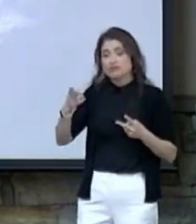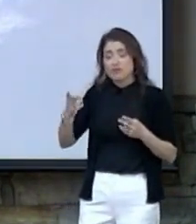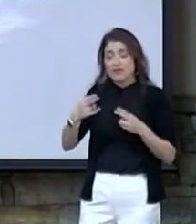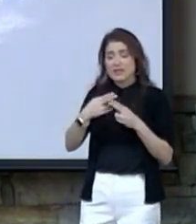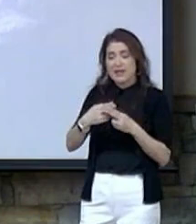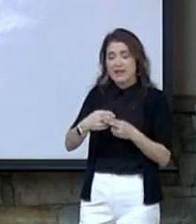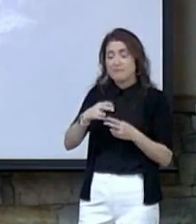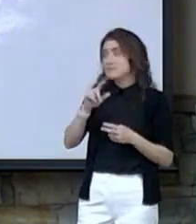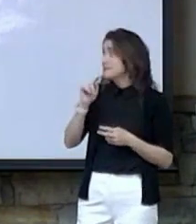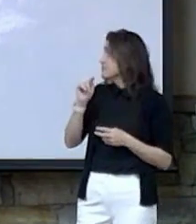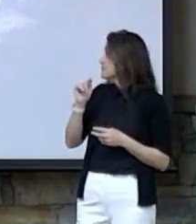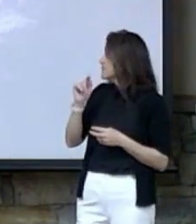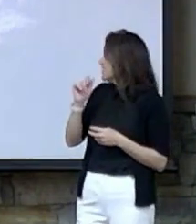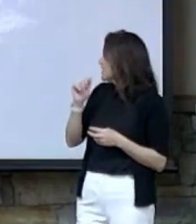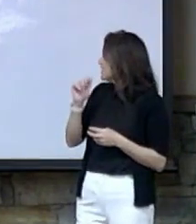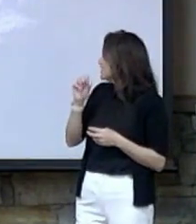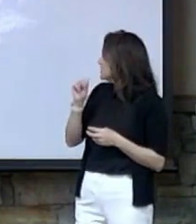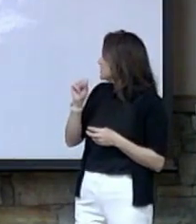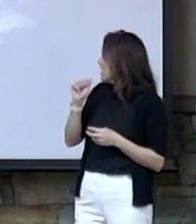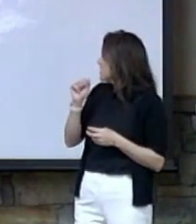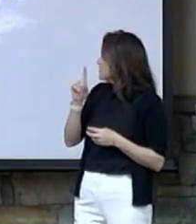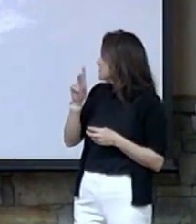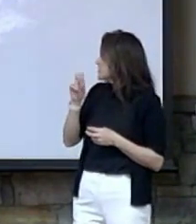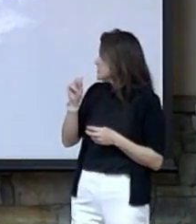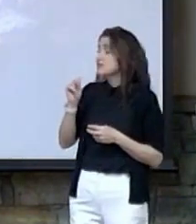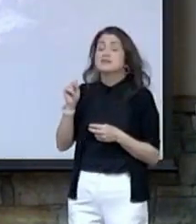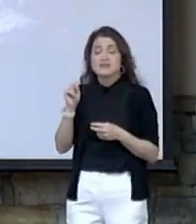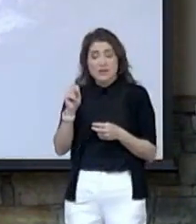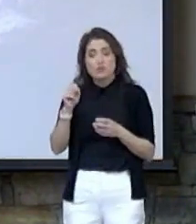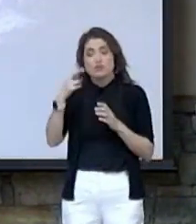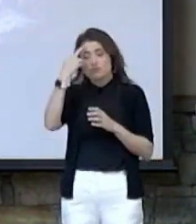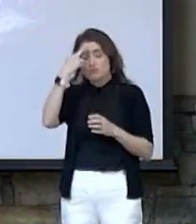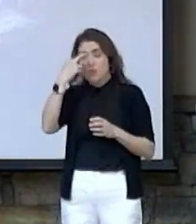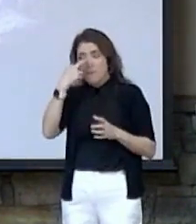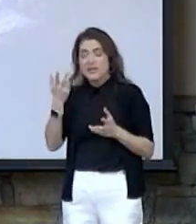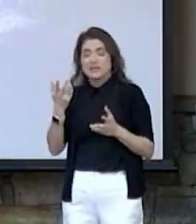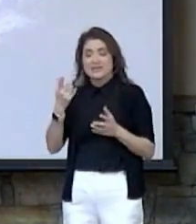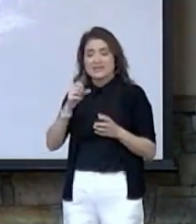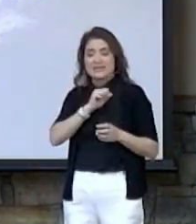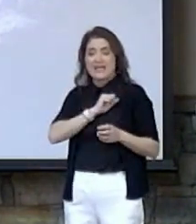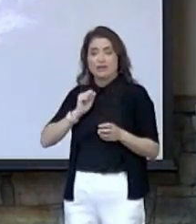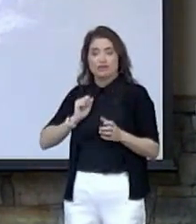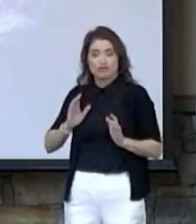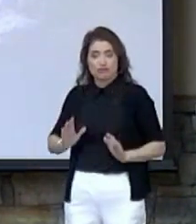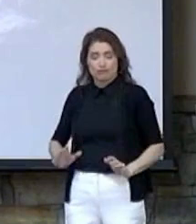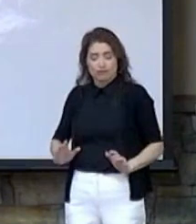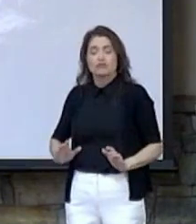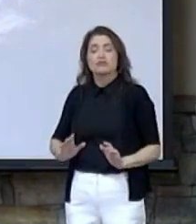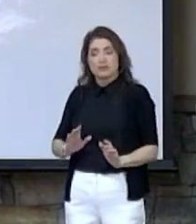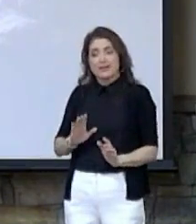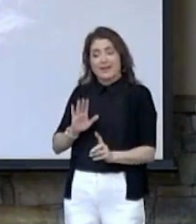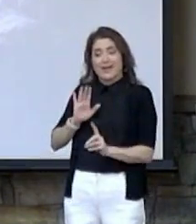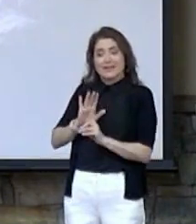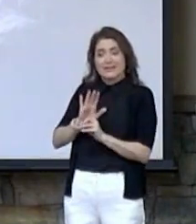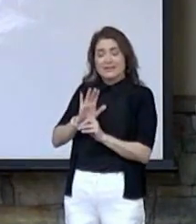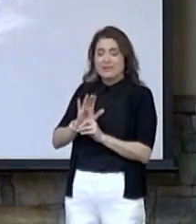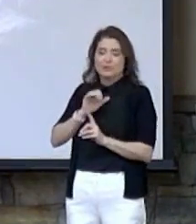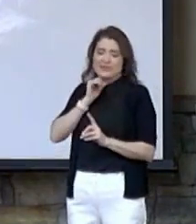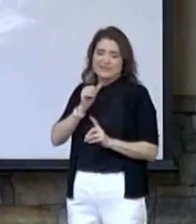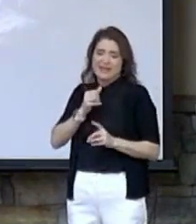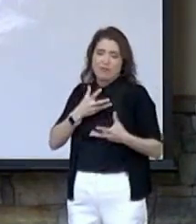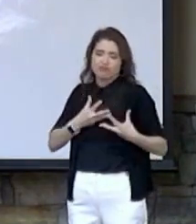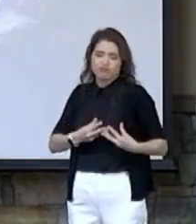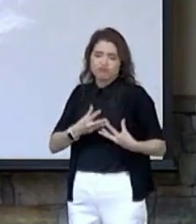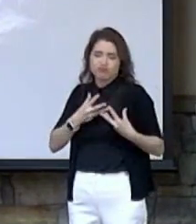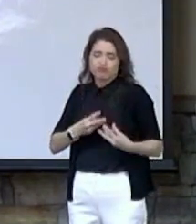Tacitus, who was a Roman senator, actually, and a historian, and by no means was he in any way sympathetic